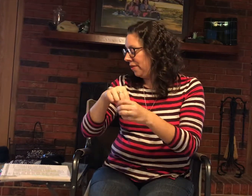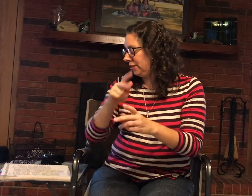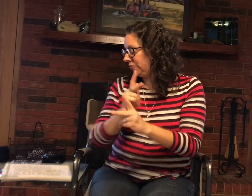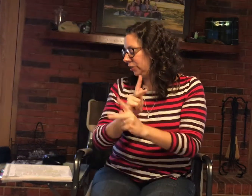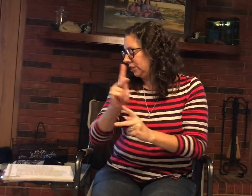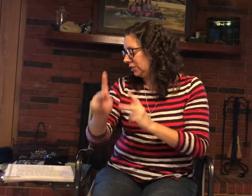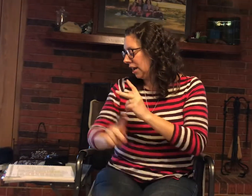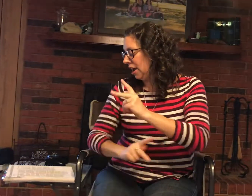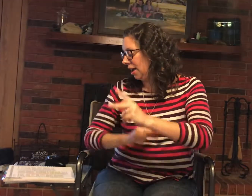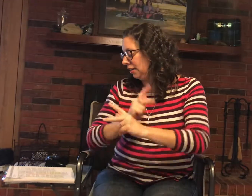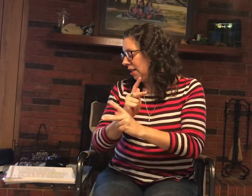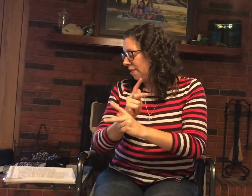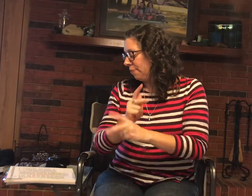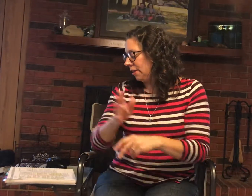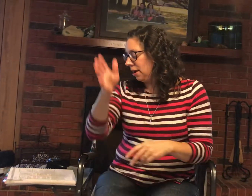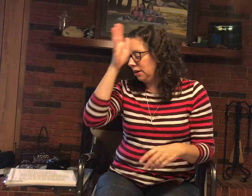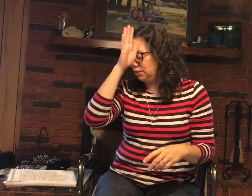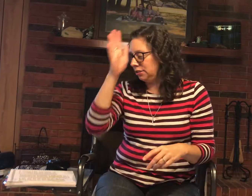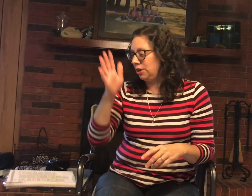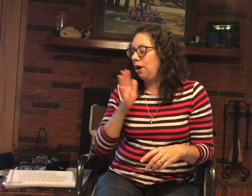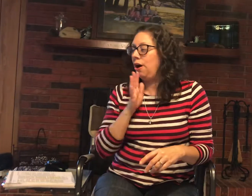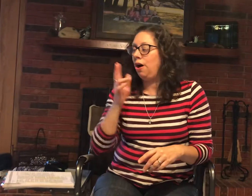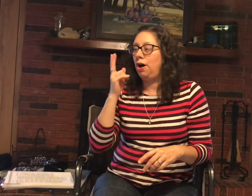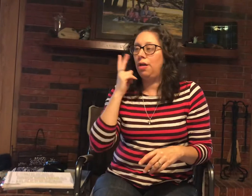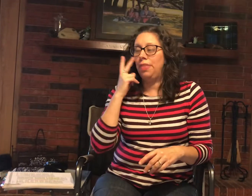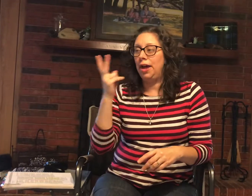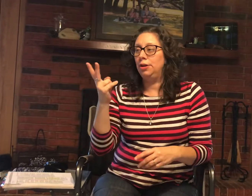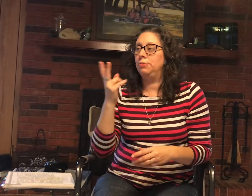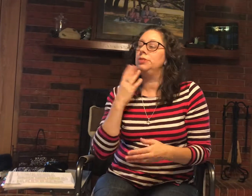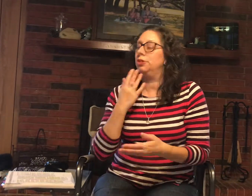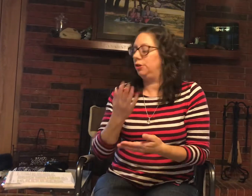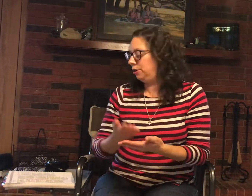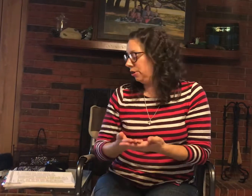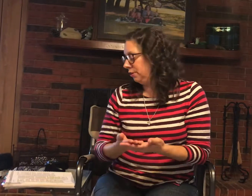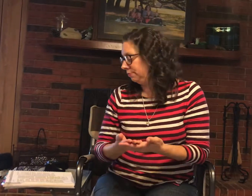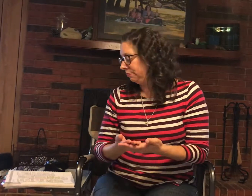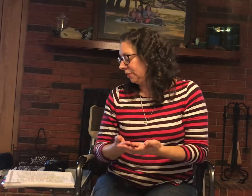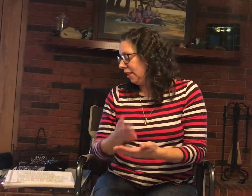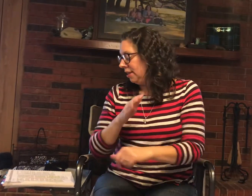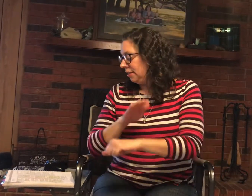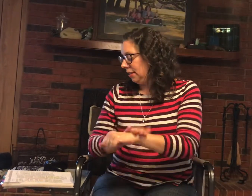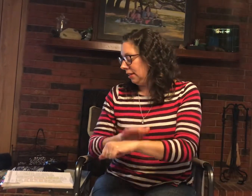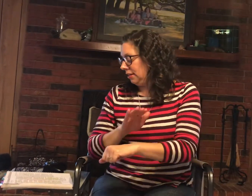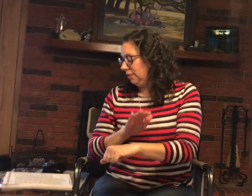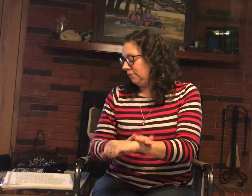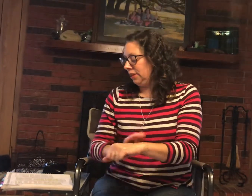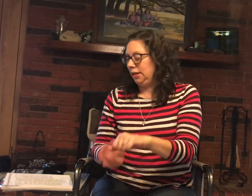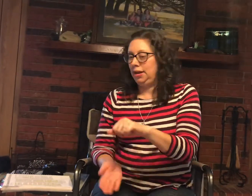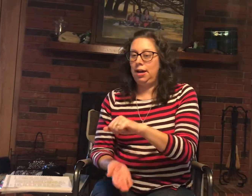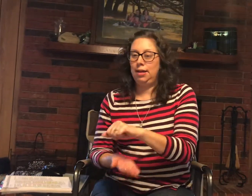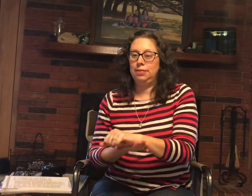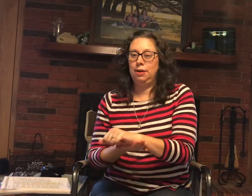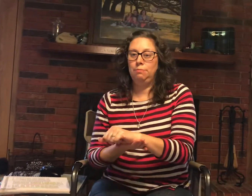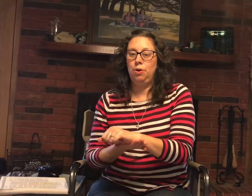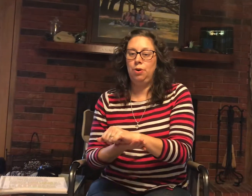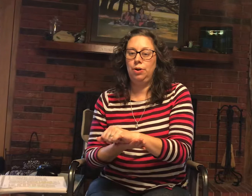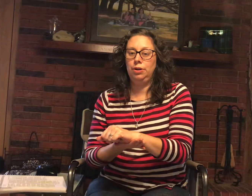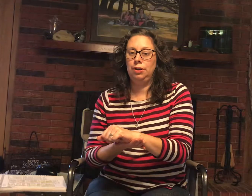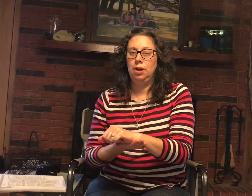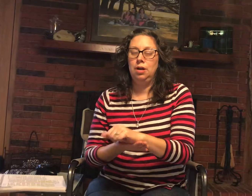after his kind. And God saw that it was good. And the evening and the morning